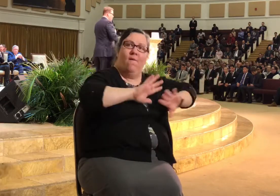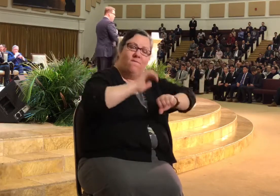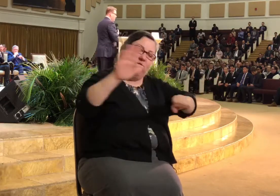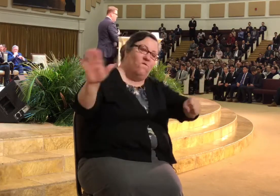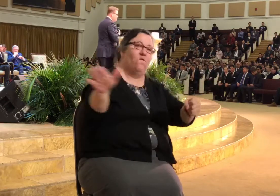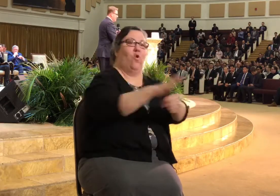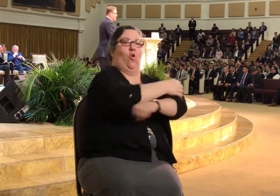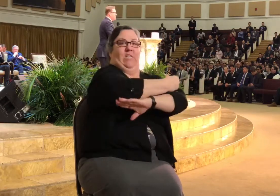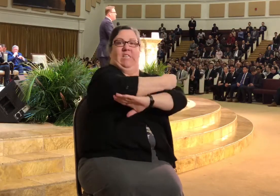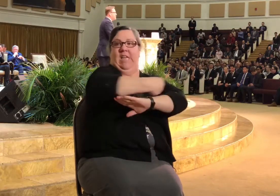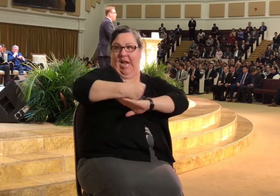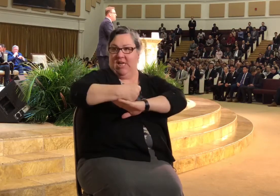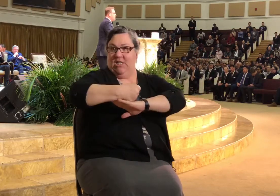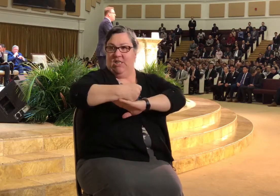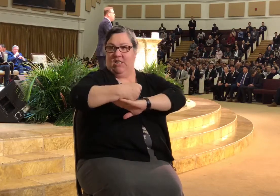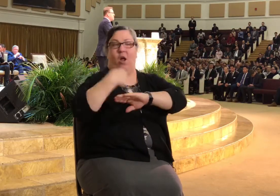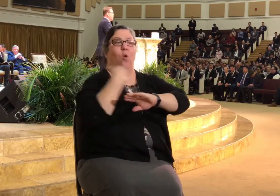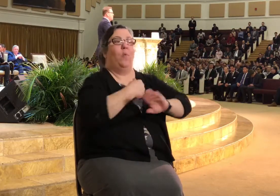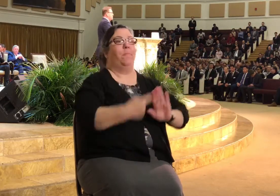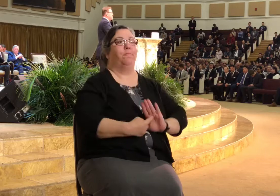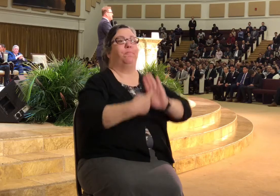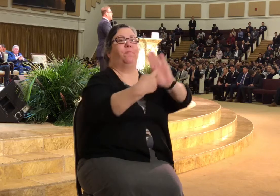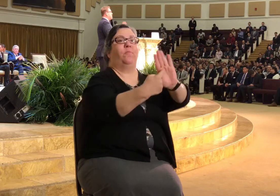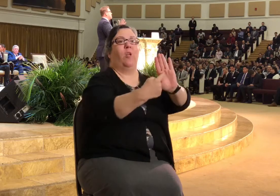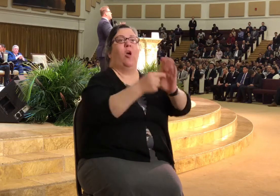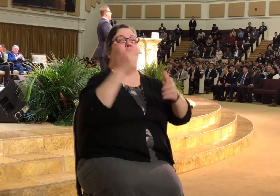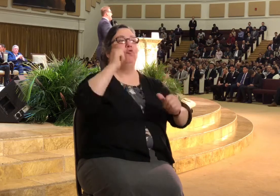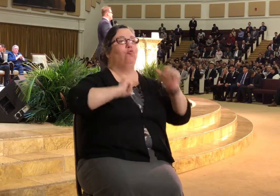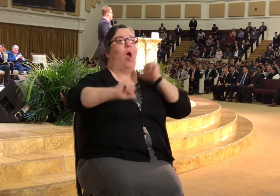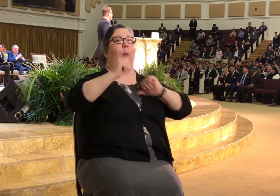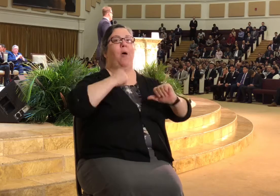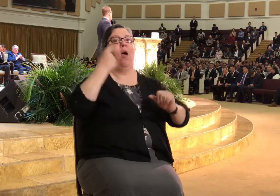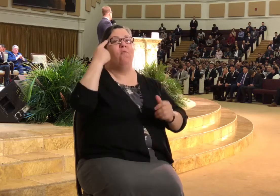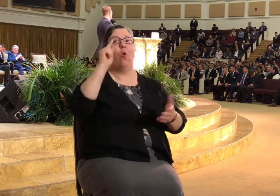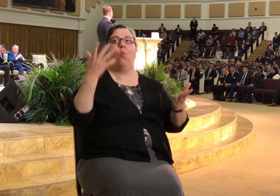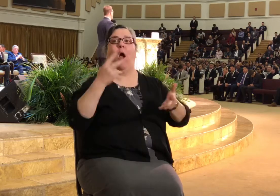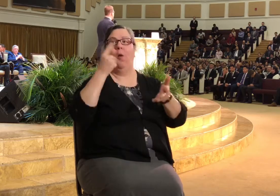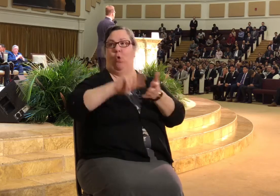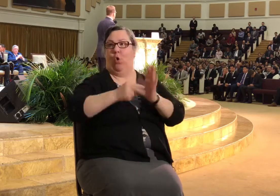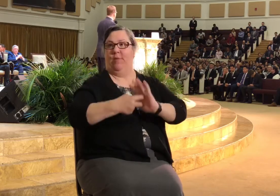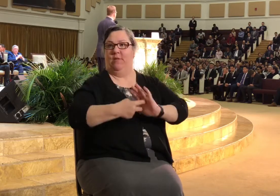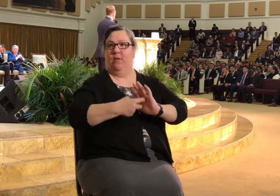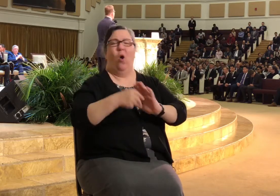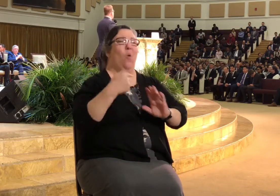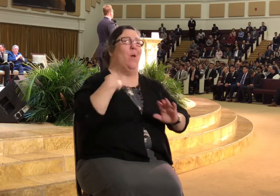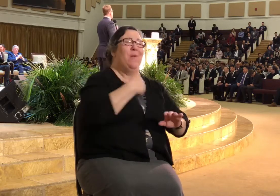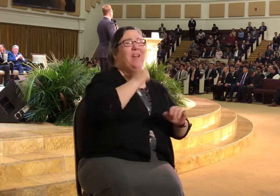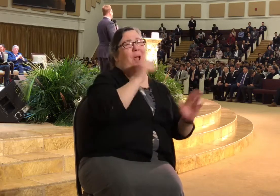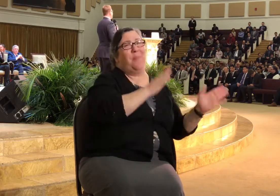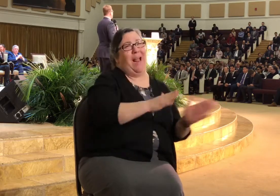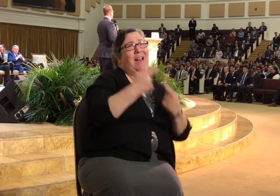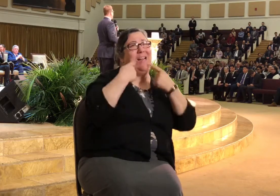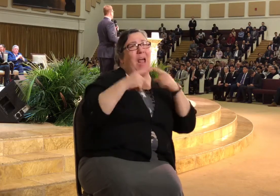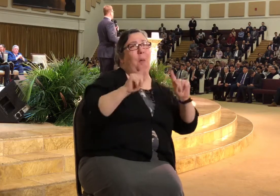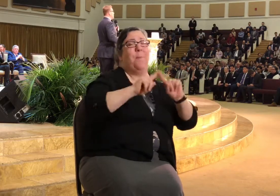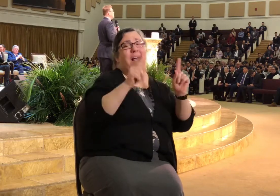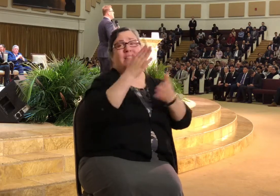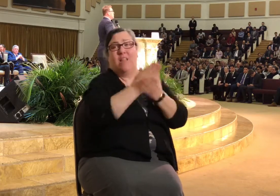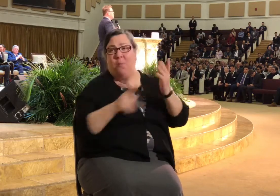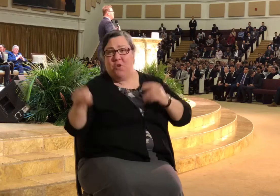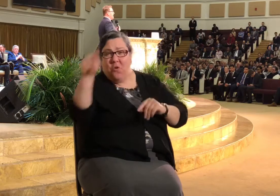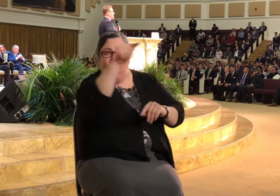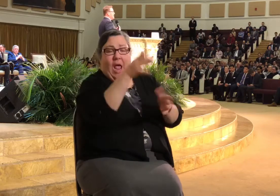And we present what is called For What Purpose. And a number of you have asked, we weren't going to make this announcement, but many of you have asked about it. And